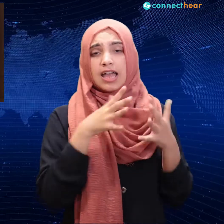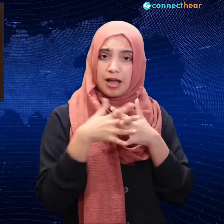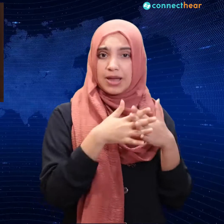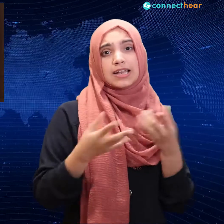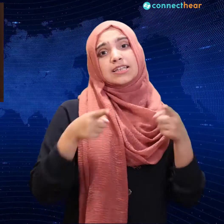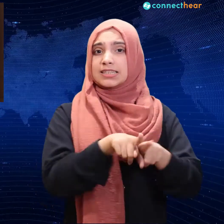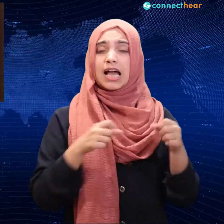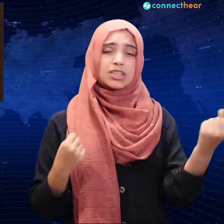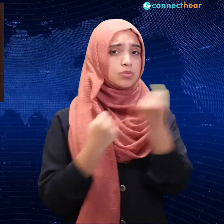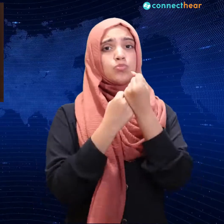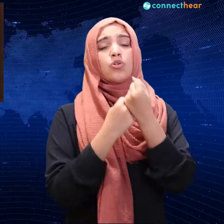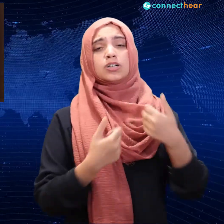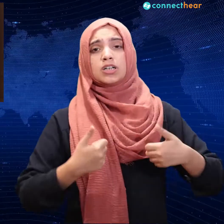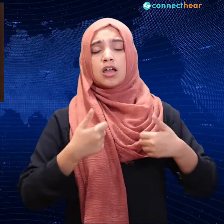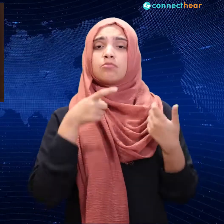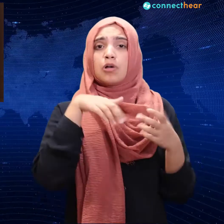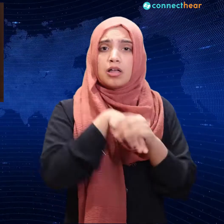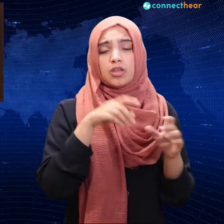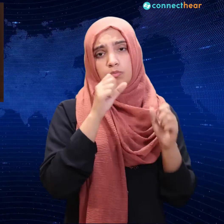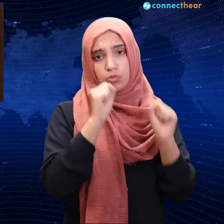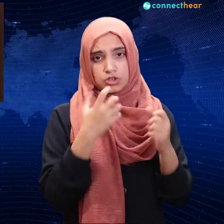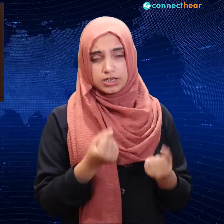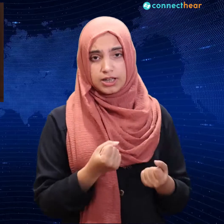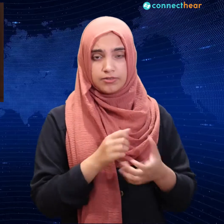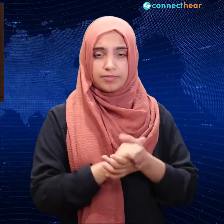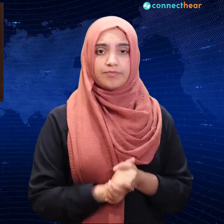So let me just clarify about the Haqqani.